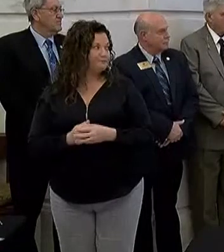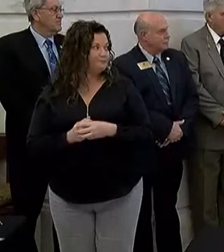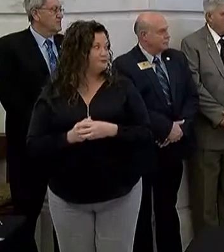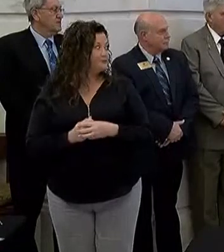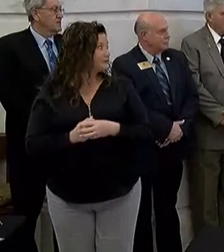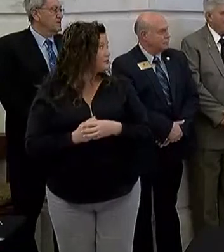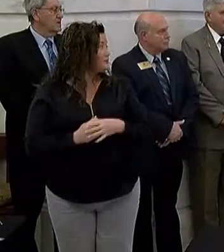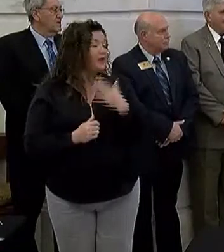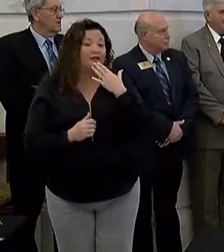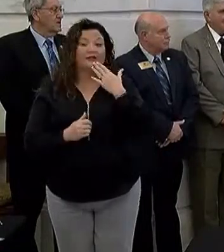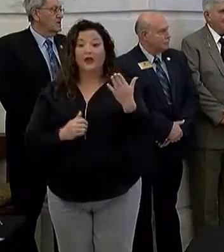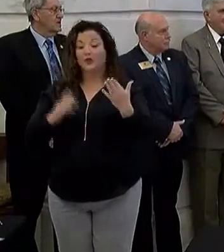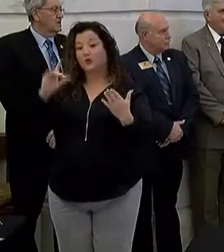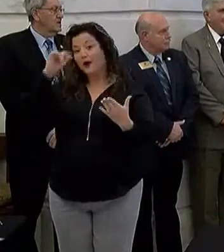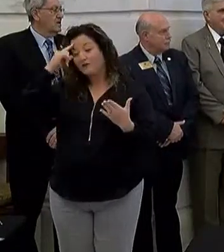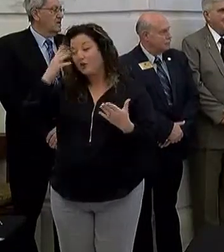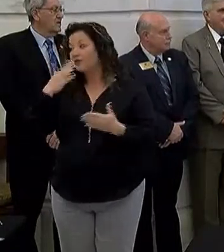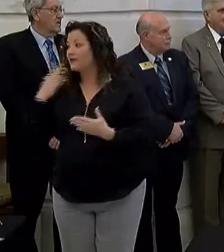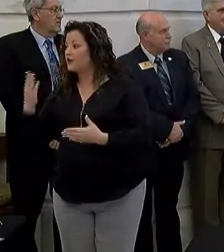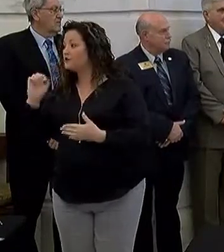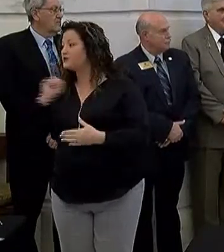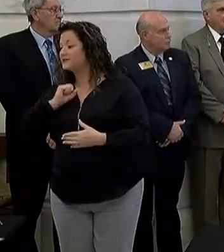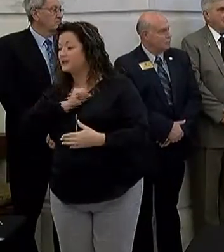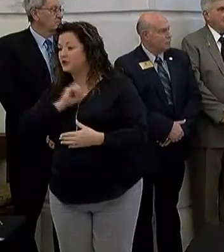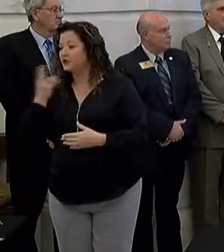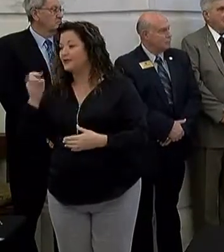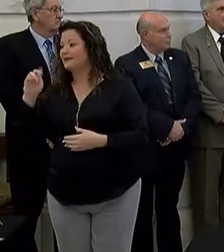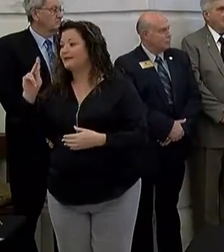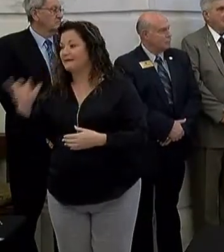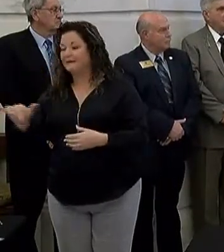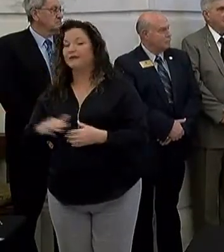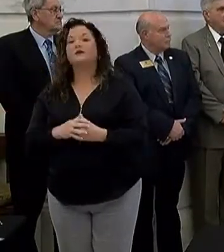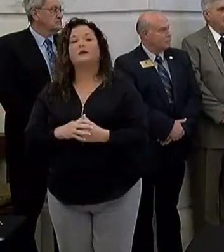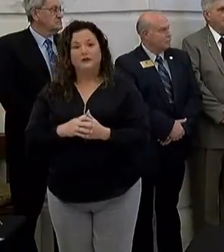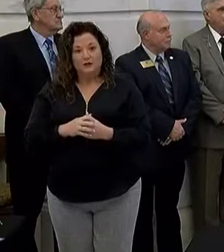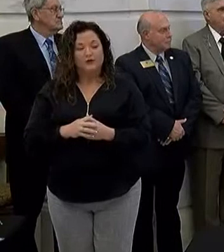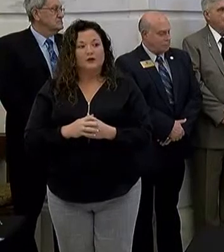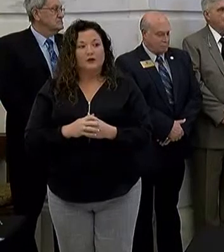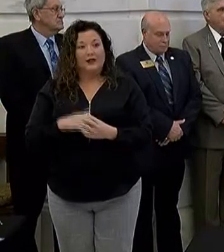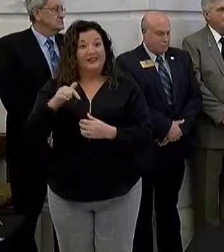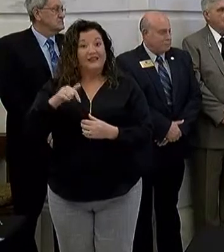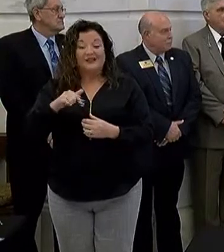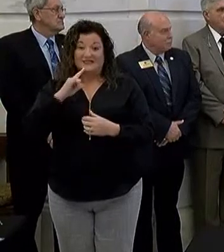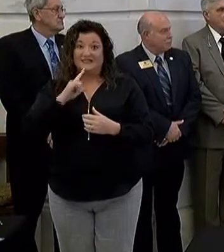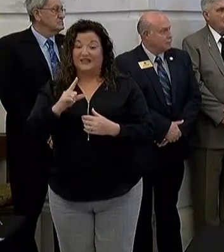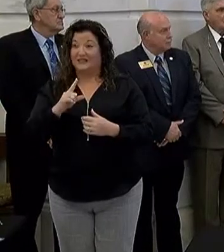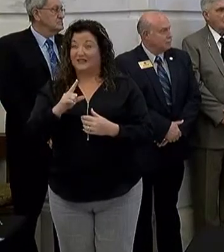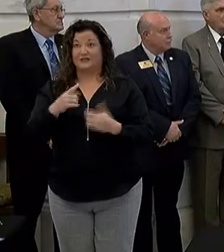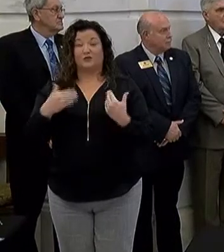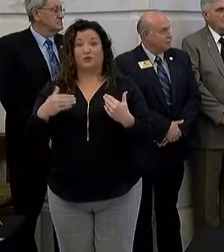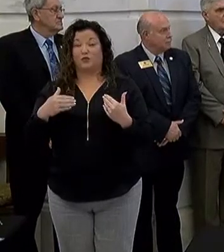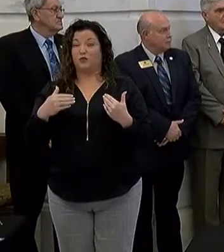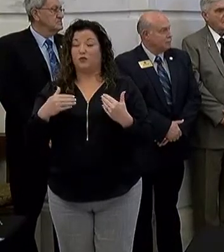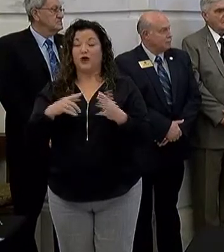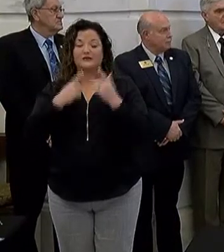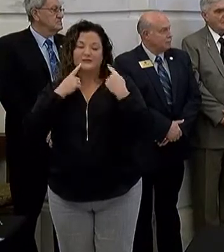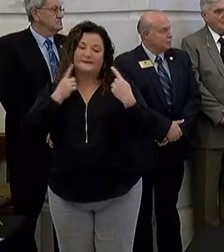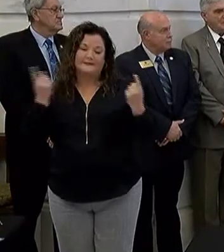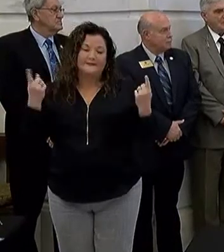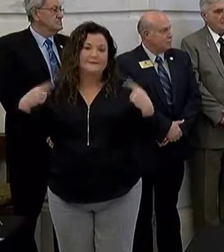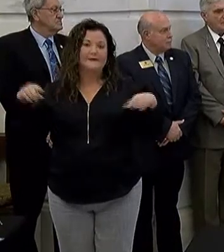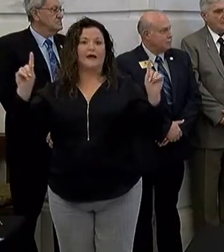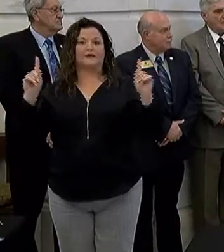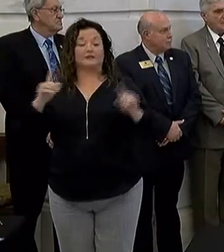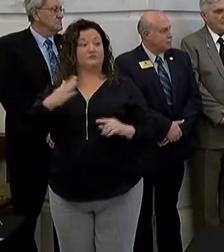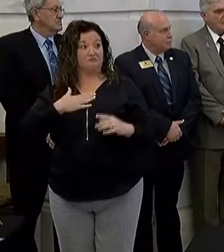Thank you. Thank you, Governor. Thank you, Senator Hickey. This is, I think, a resounding success. Over